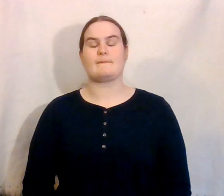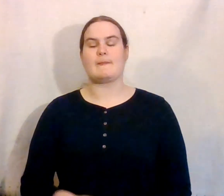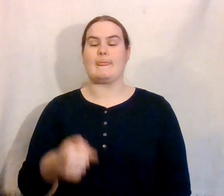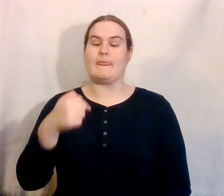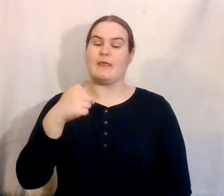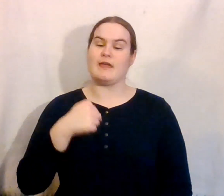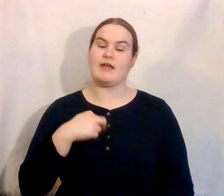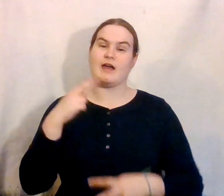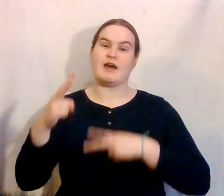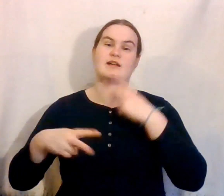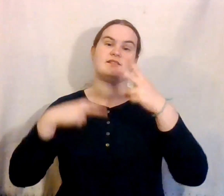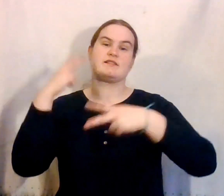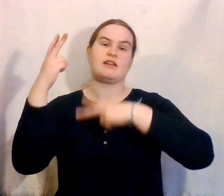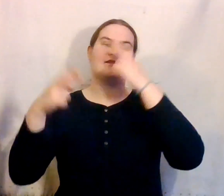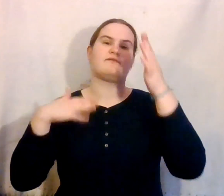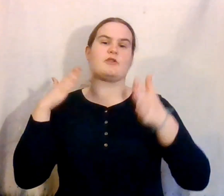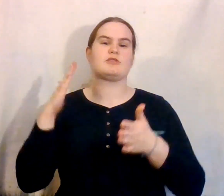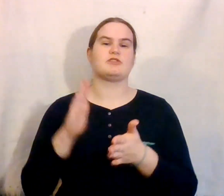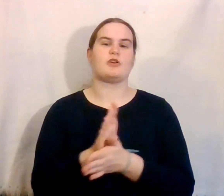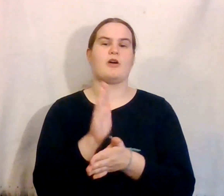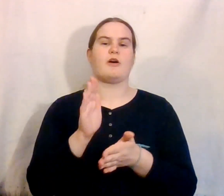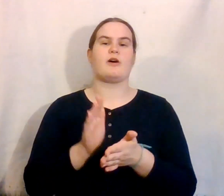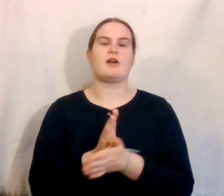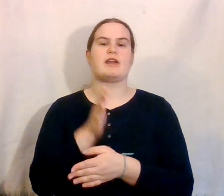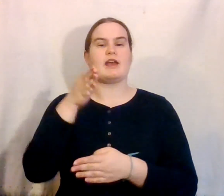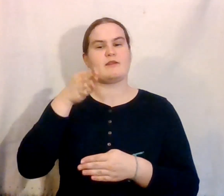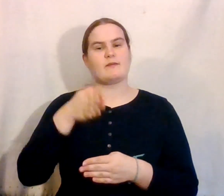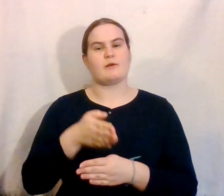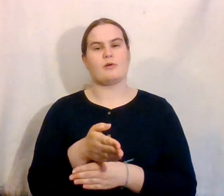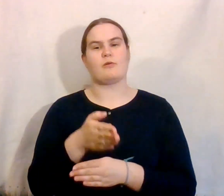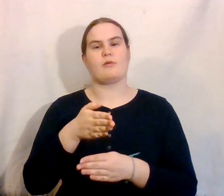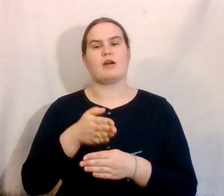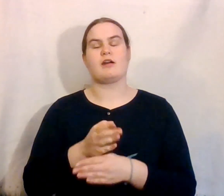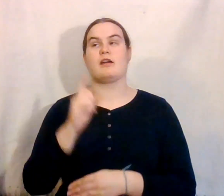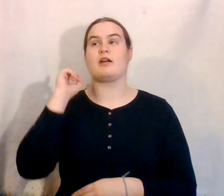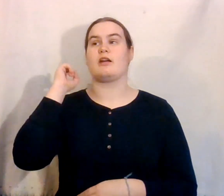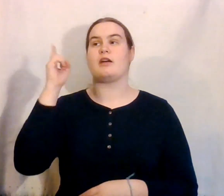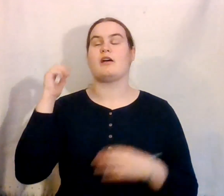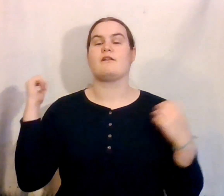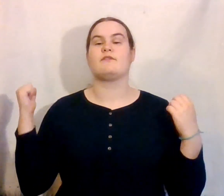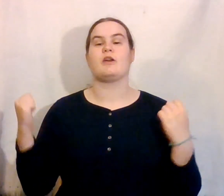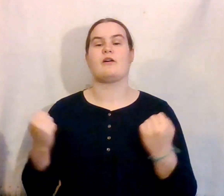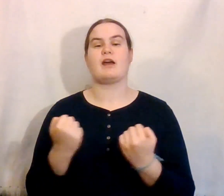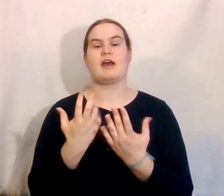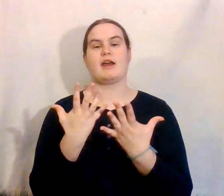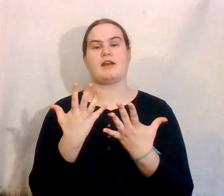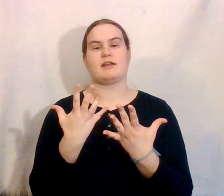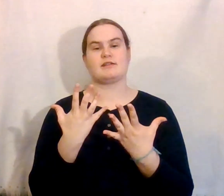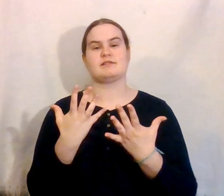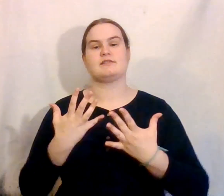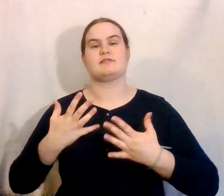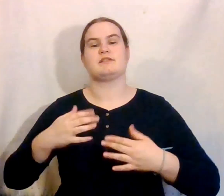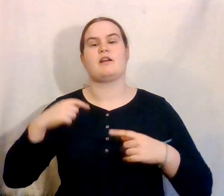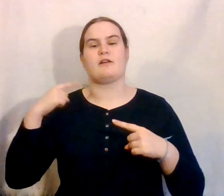hand i s for Jo the work of your hand